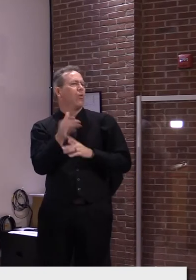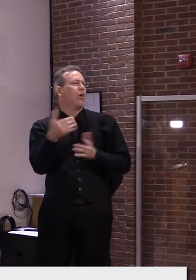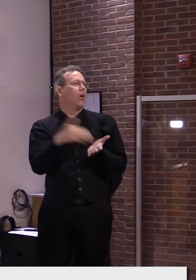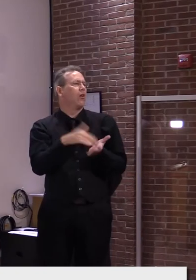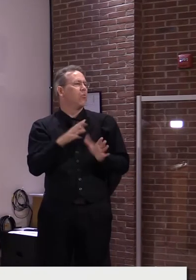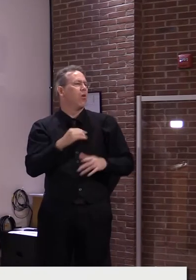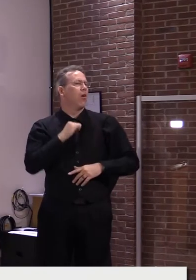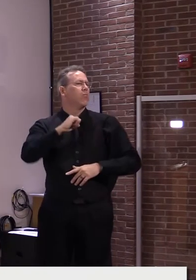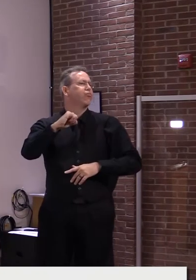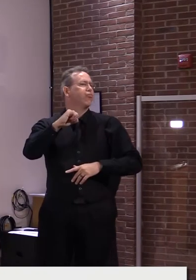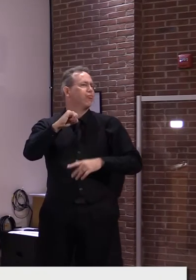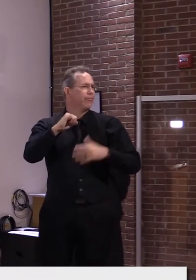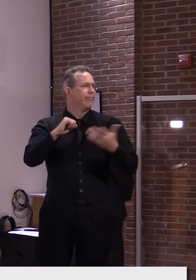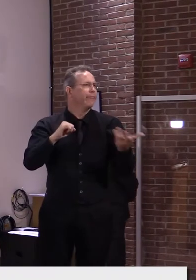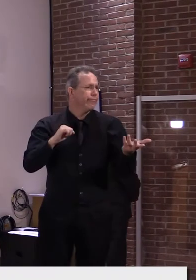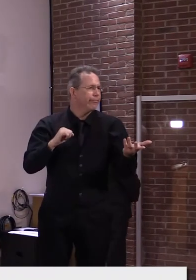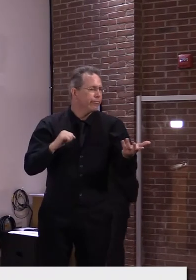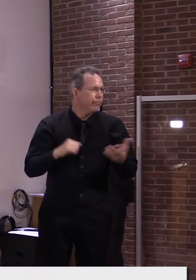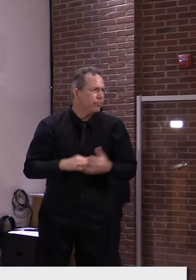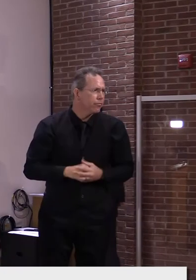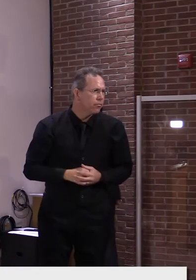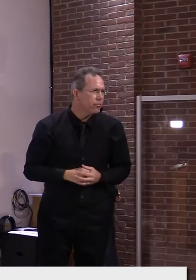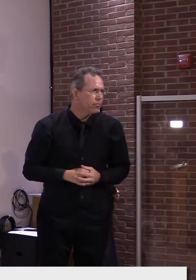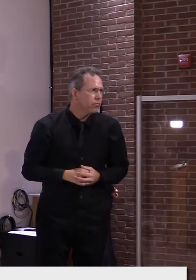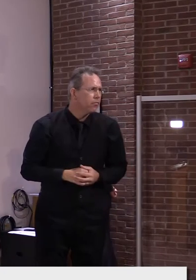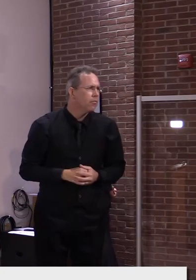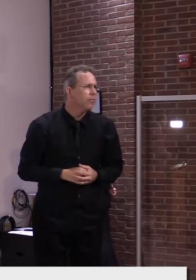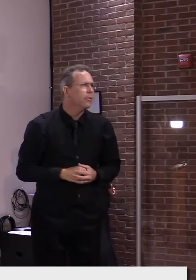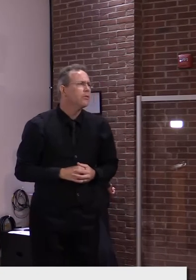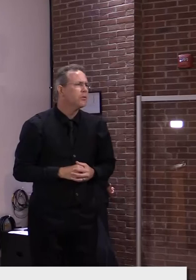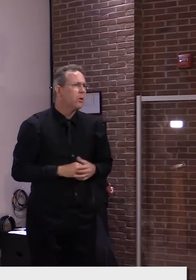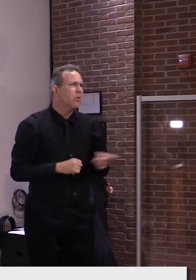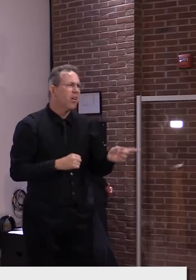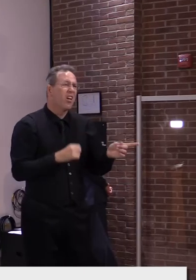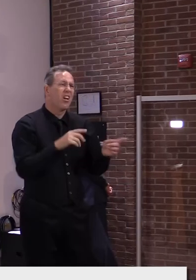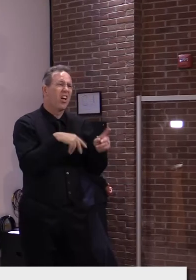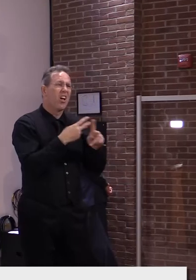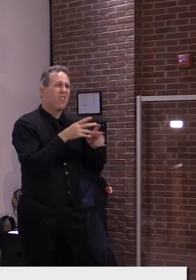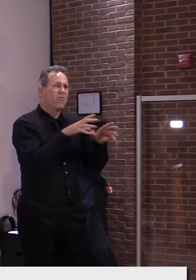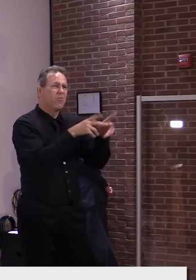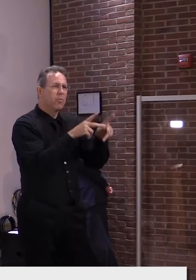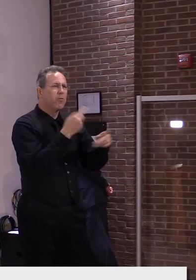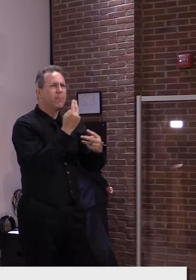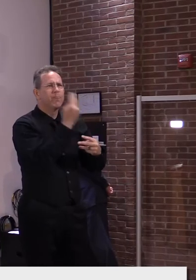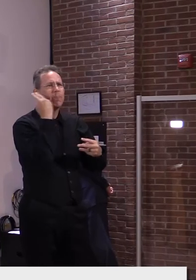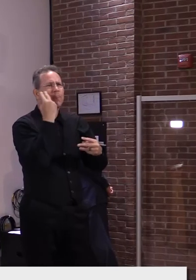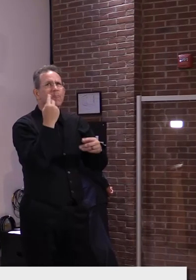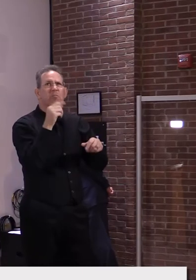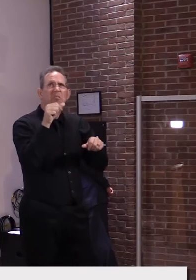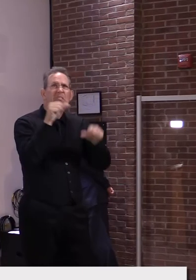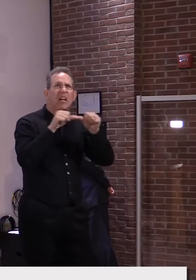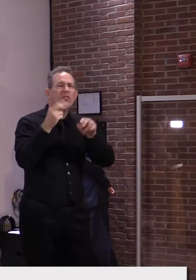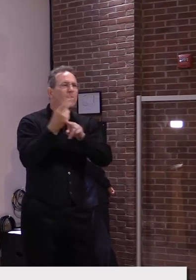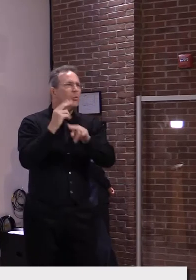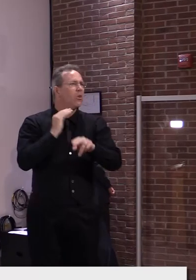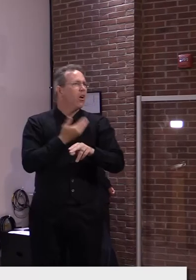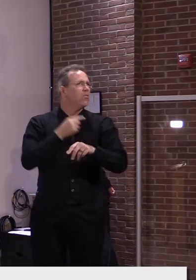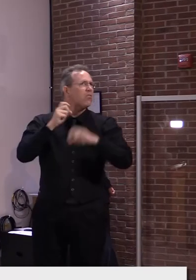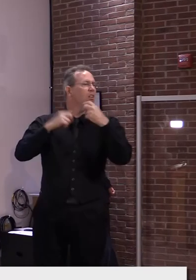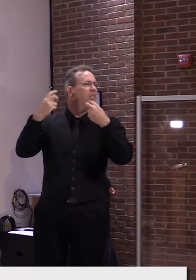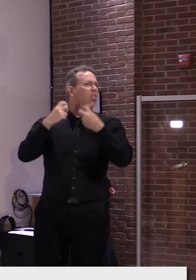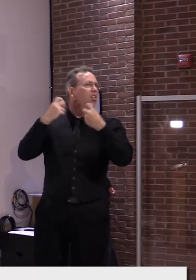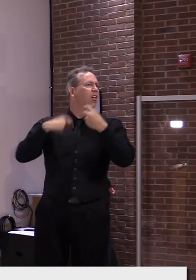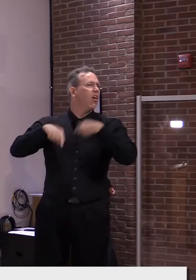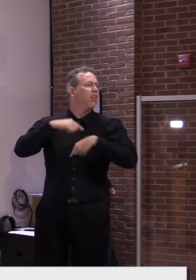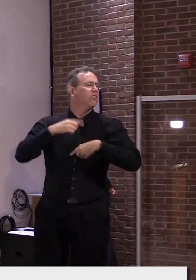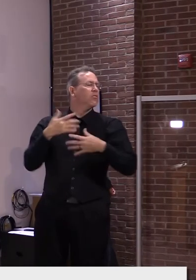their interactions with scientific experiments and their lack of trust in some of the science. And those are